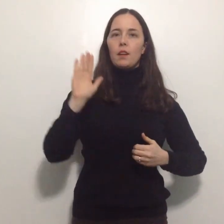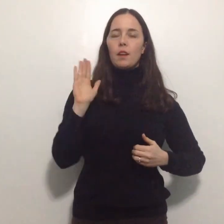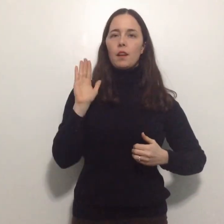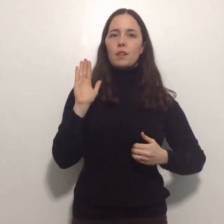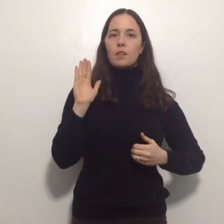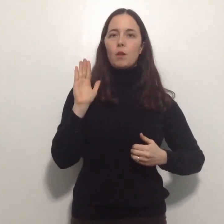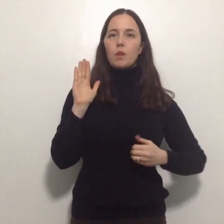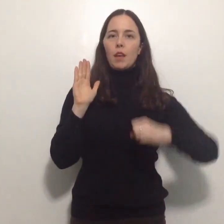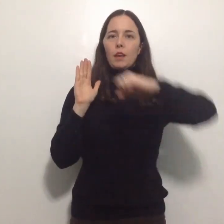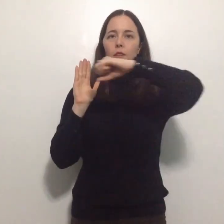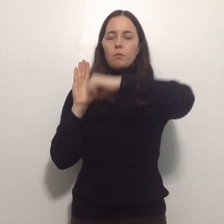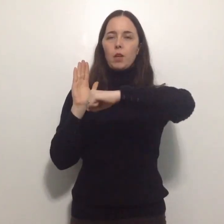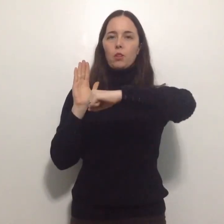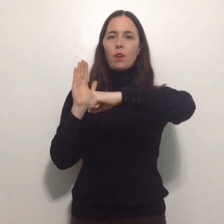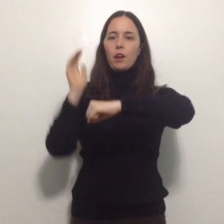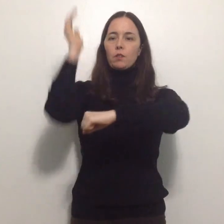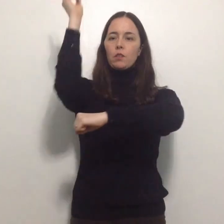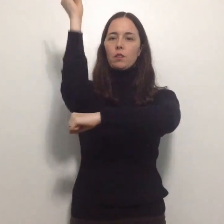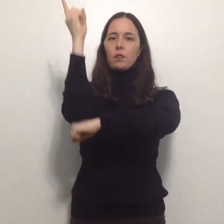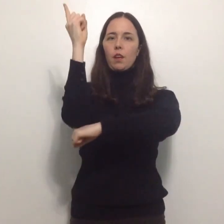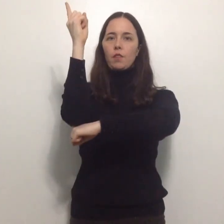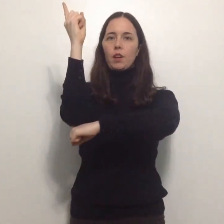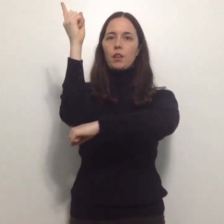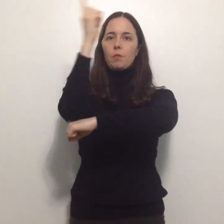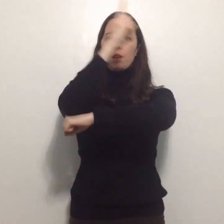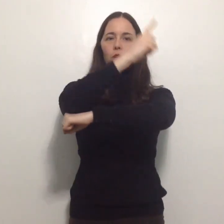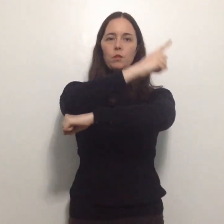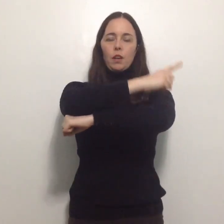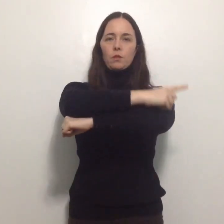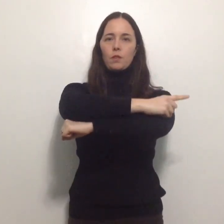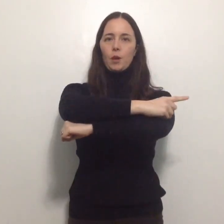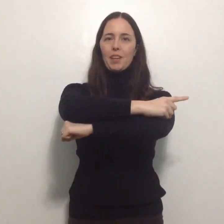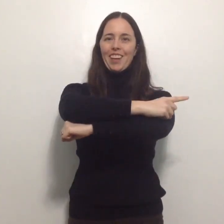someday, make the ground, have your hand up, and it goes down, someday.